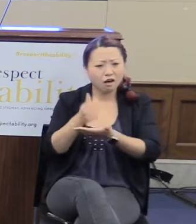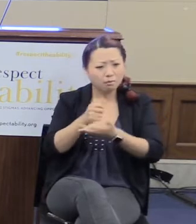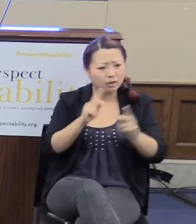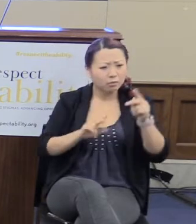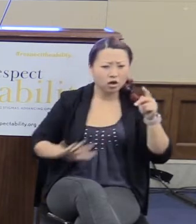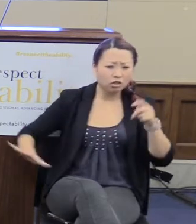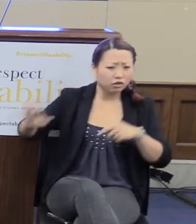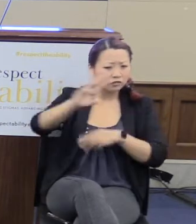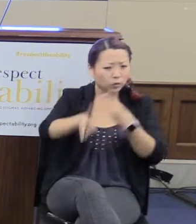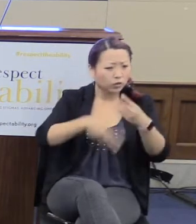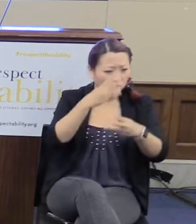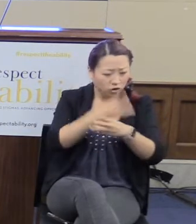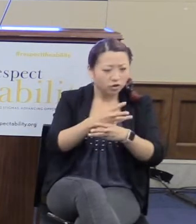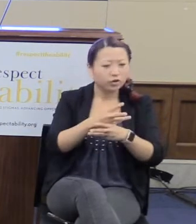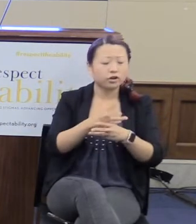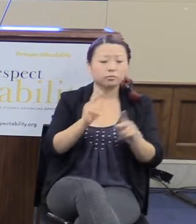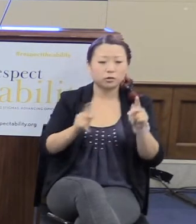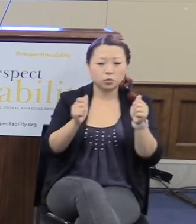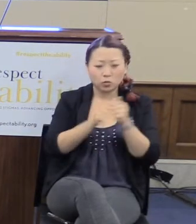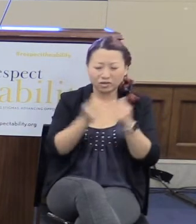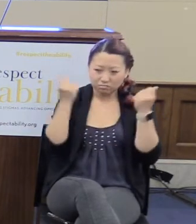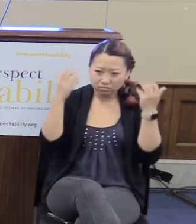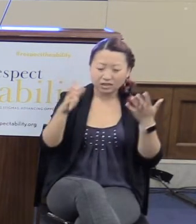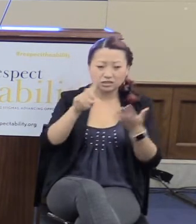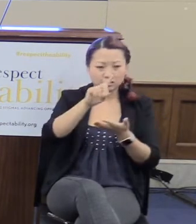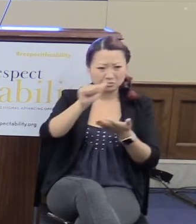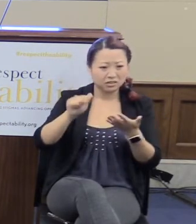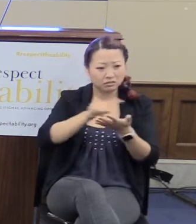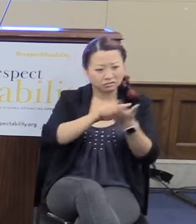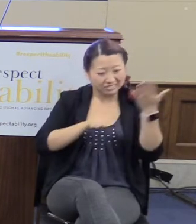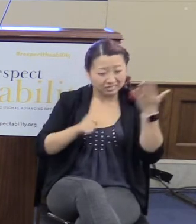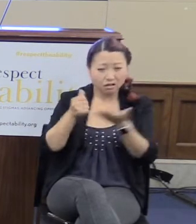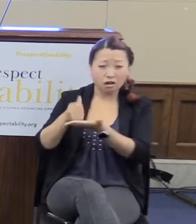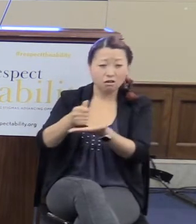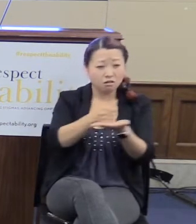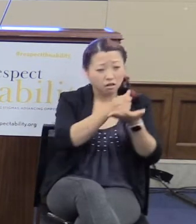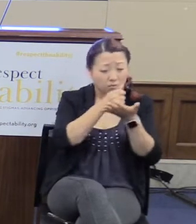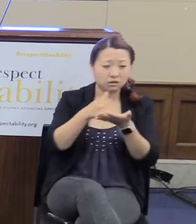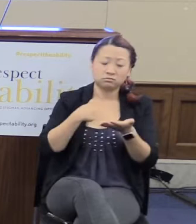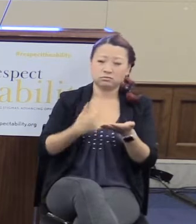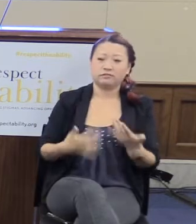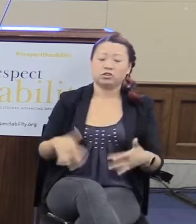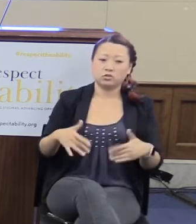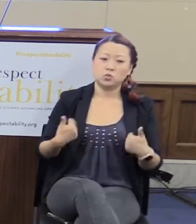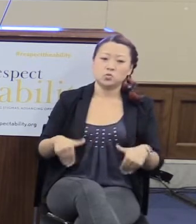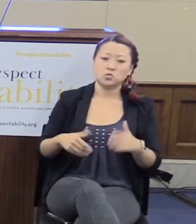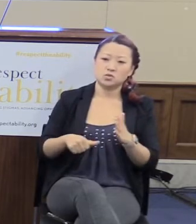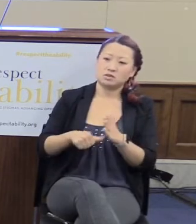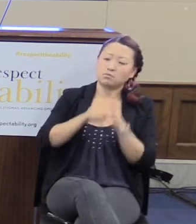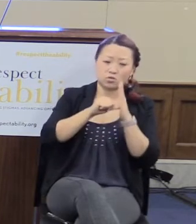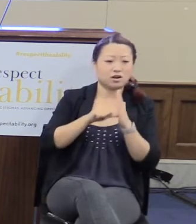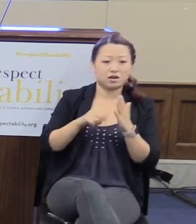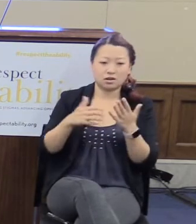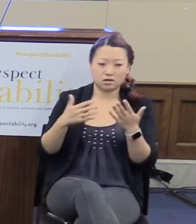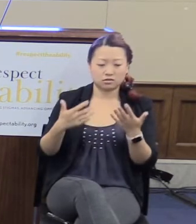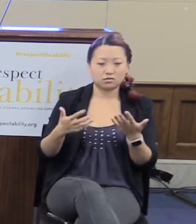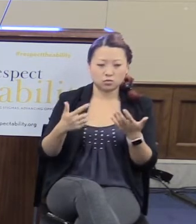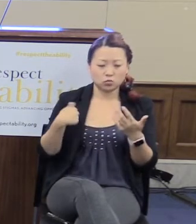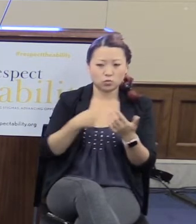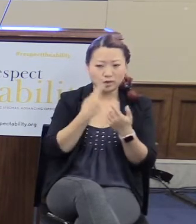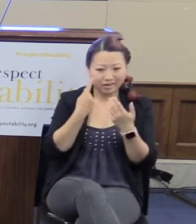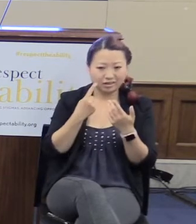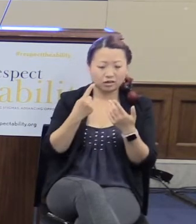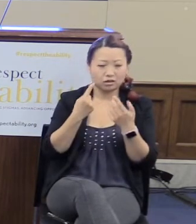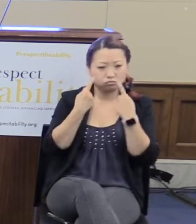with motor disability, and I'm impressed of how much we have accomplished. There are many